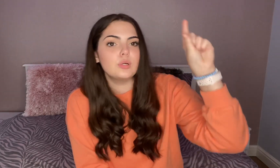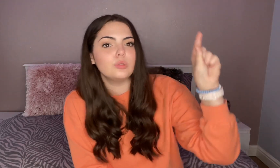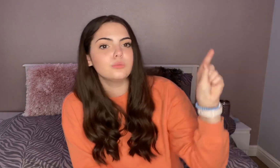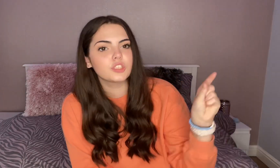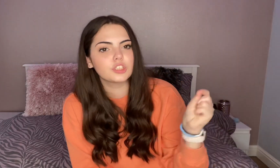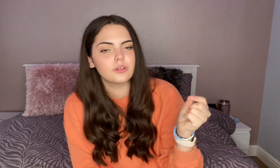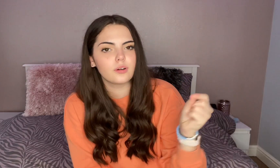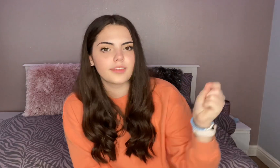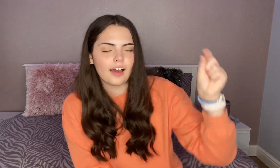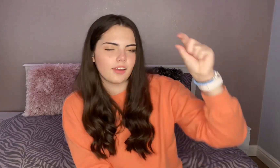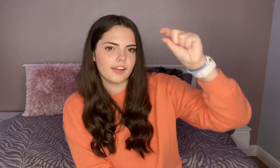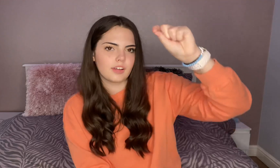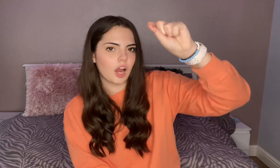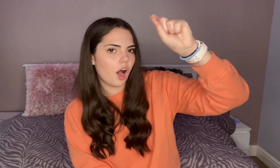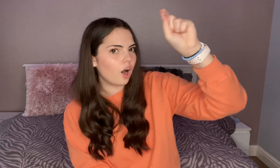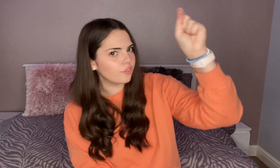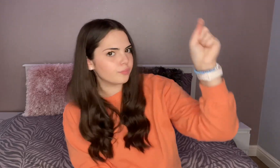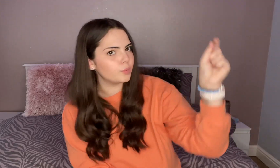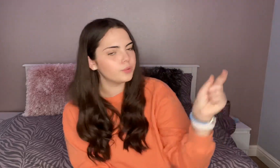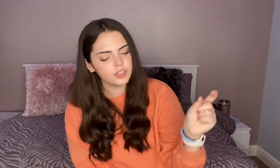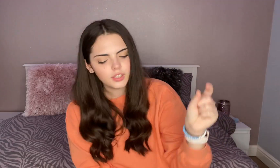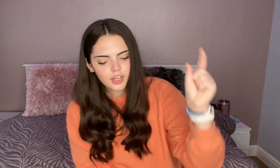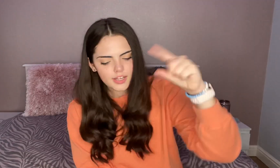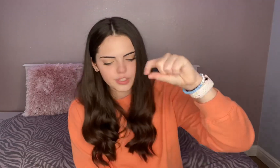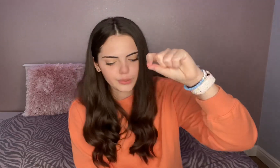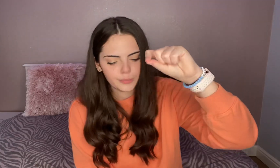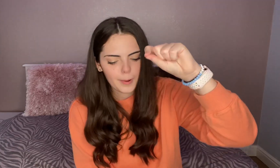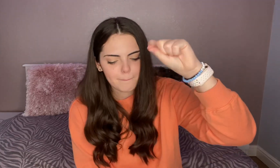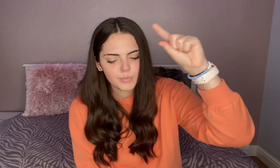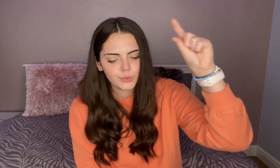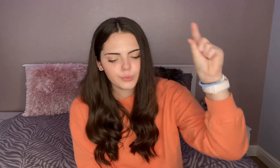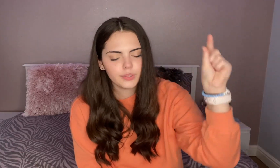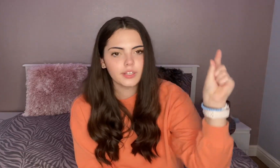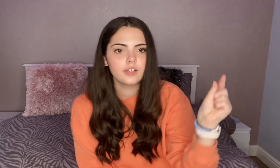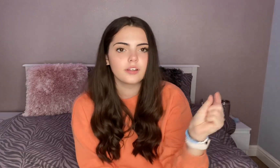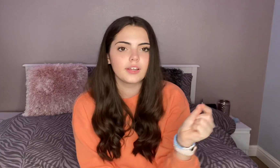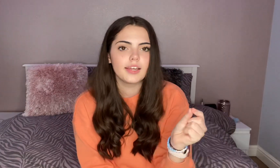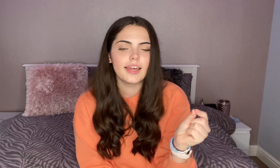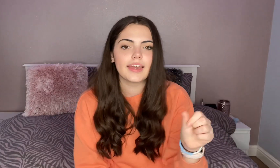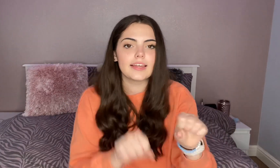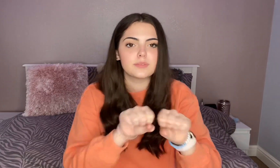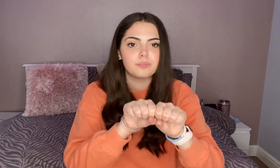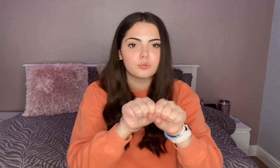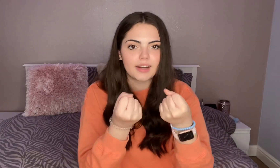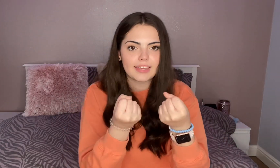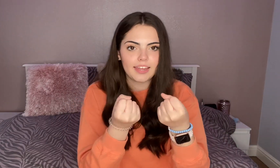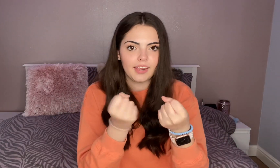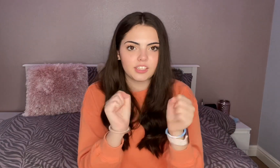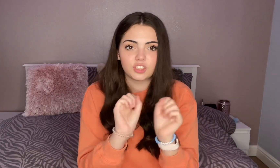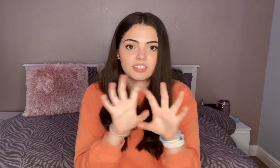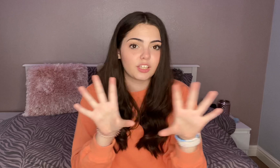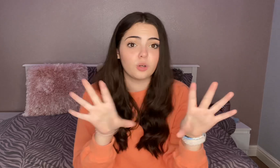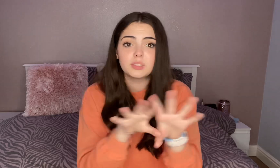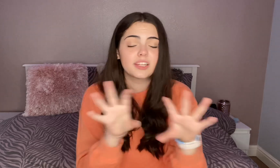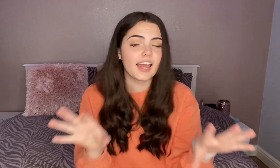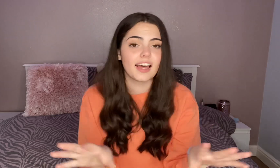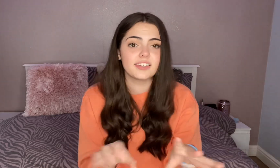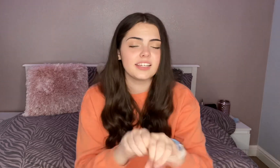moon, so just do the outline of like a half moon. So moon is breaking, it's just like you've got something in your hand and